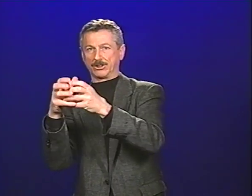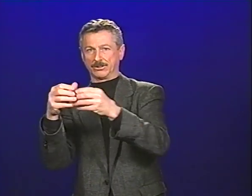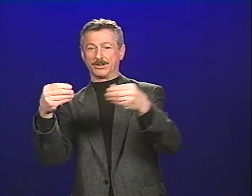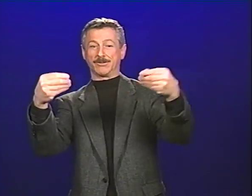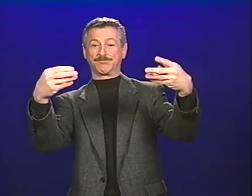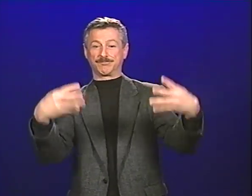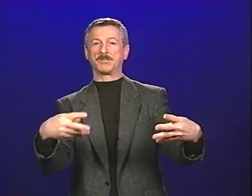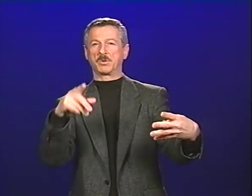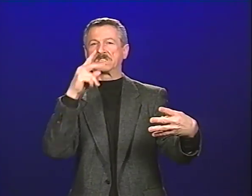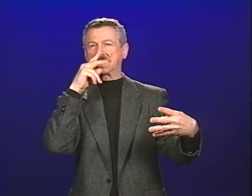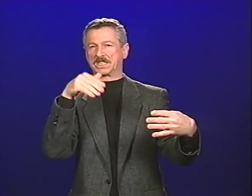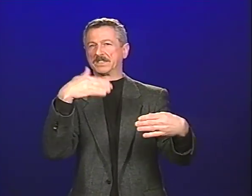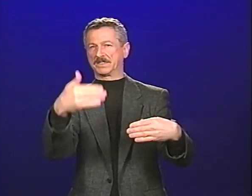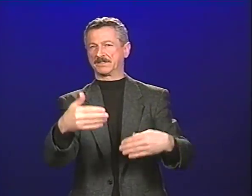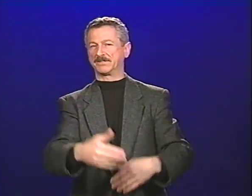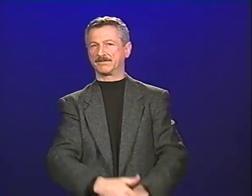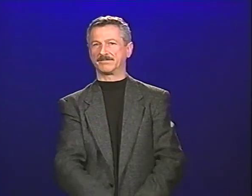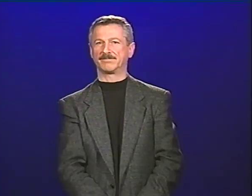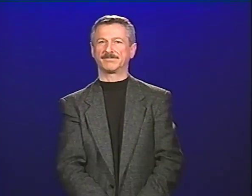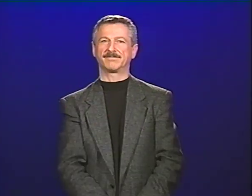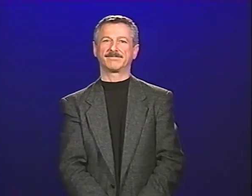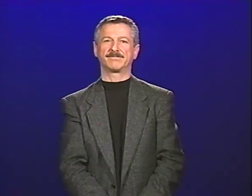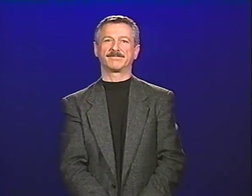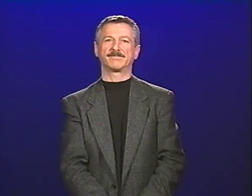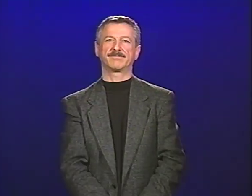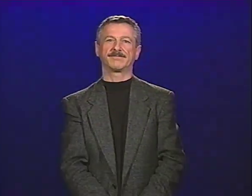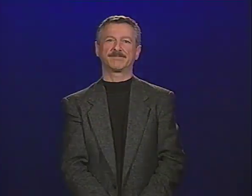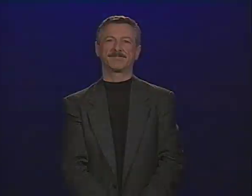Each of these has various examples that we'll be looking at next.